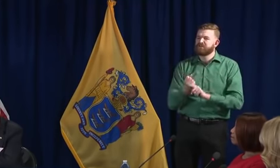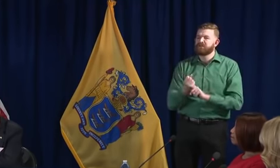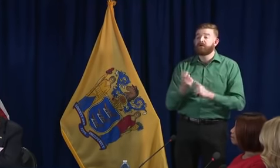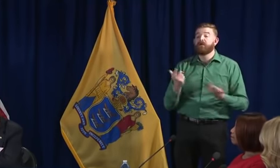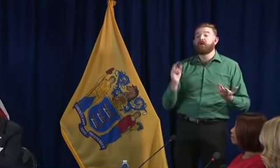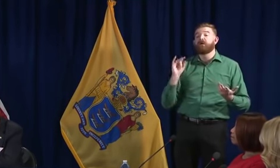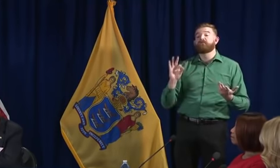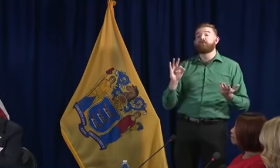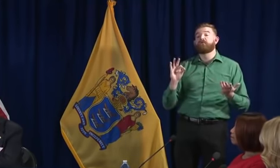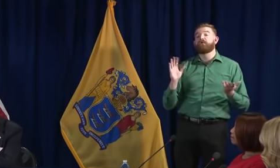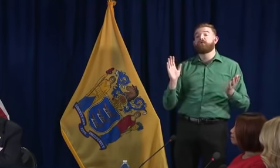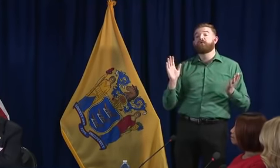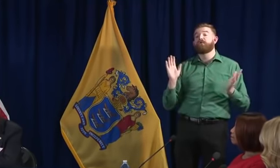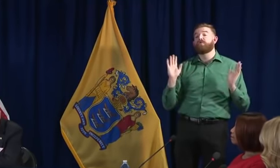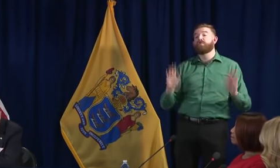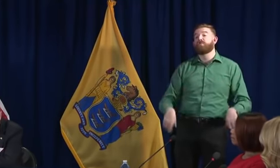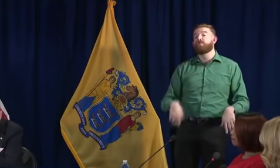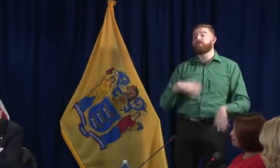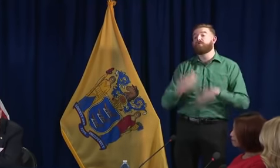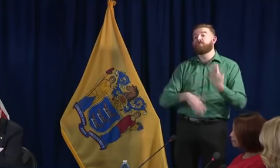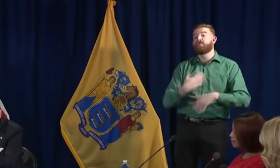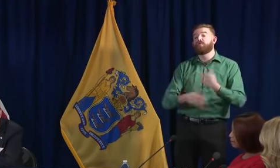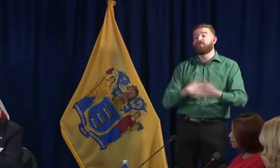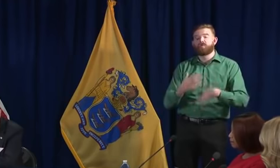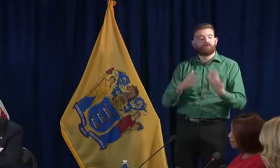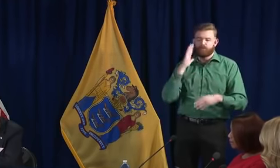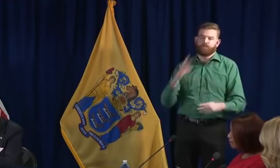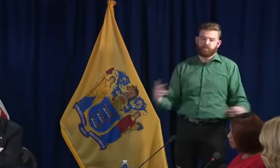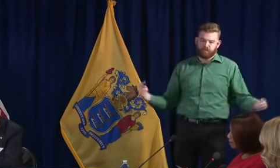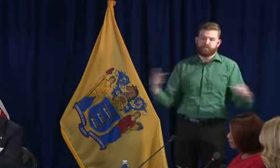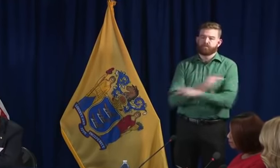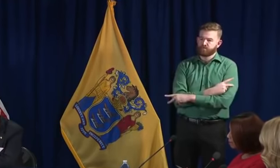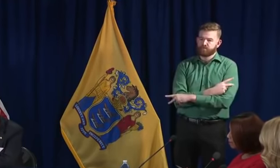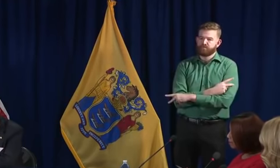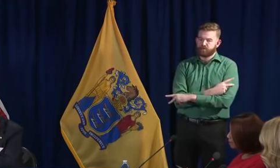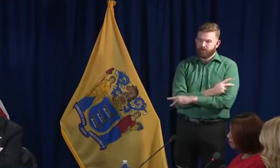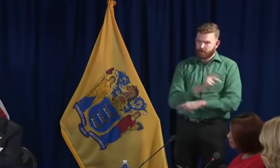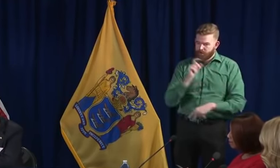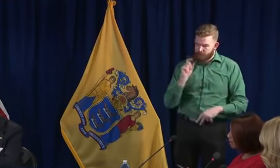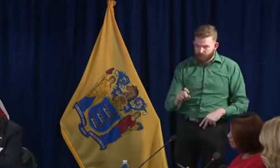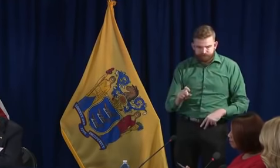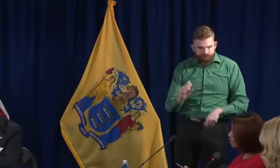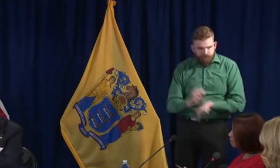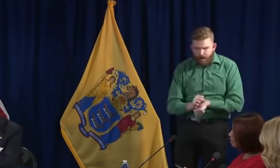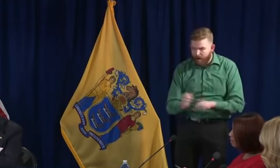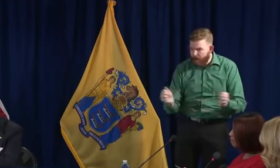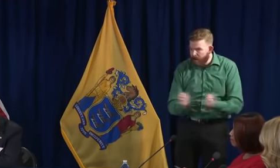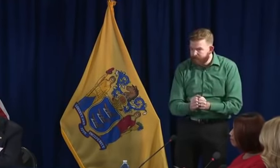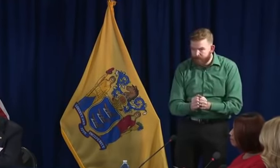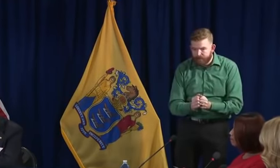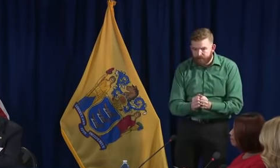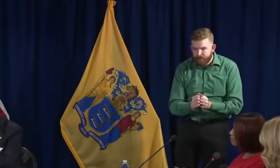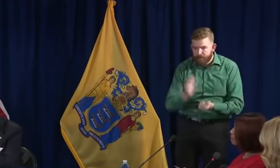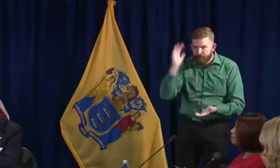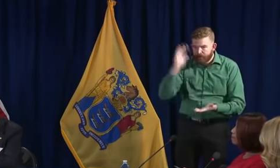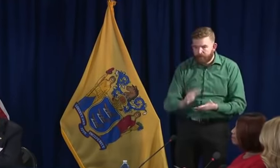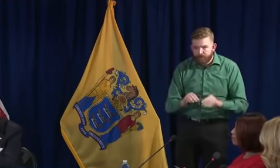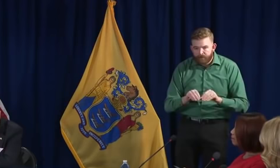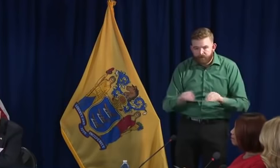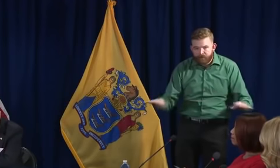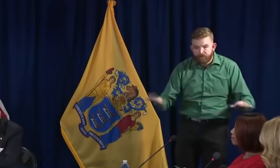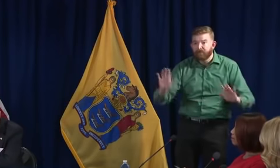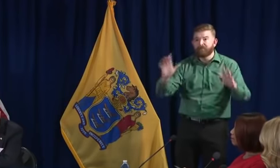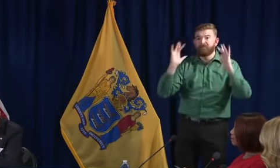or equally out of sight, out of mind. As I've said all along, this is no time to panic, but it's just as much no